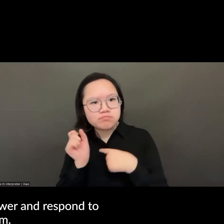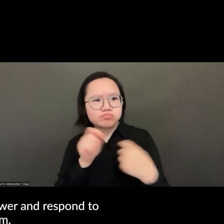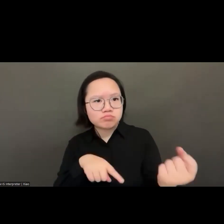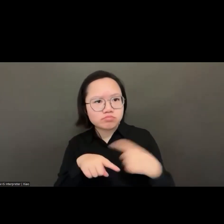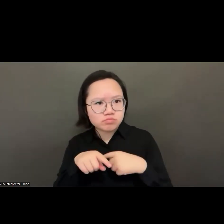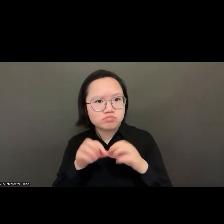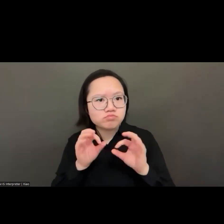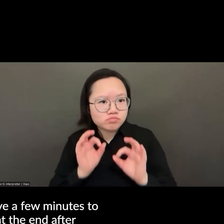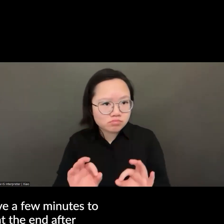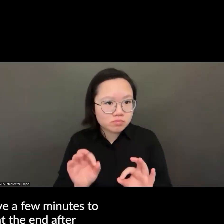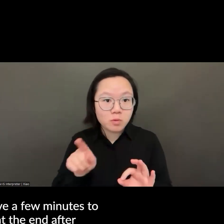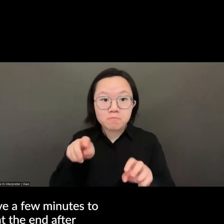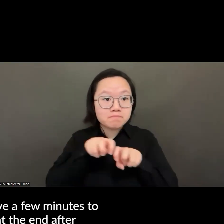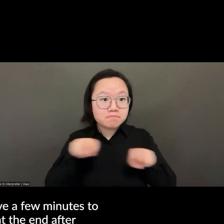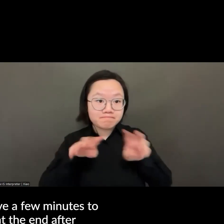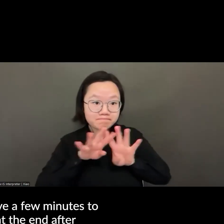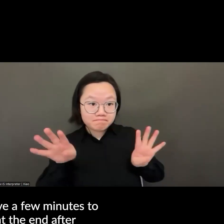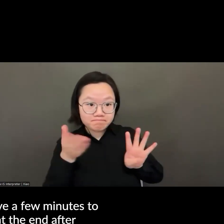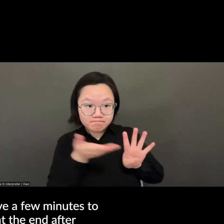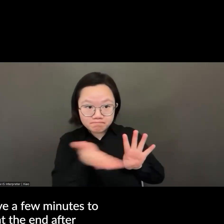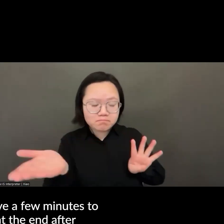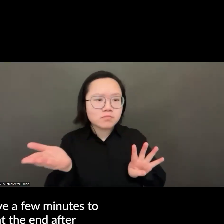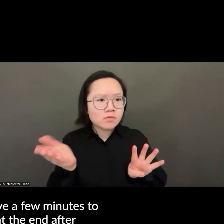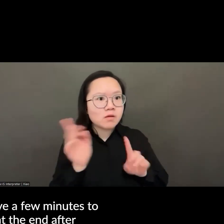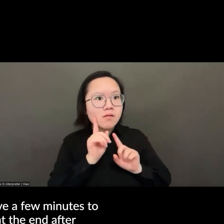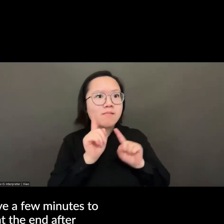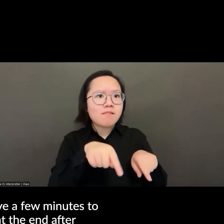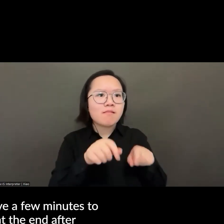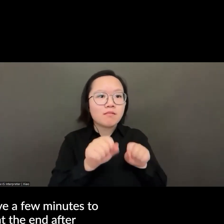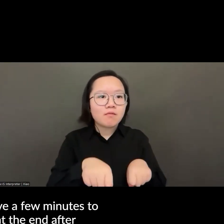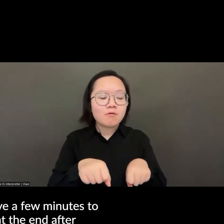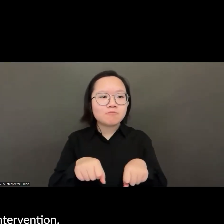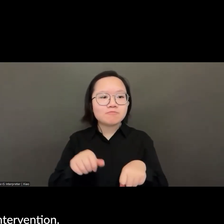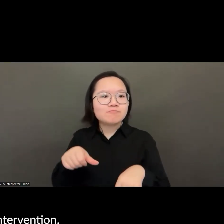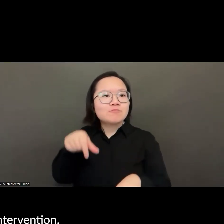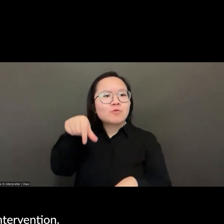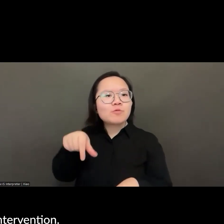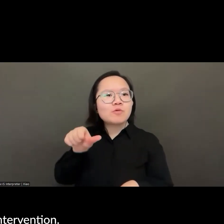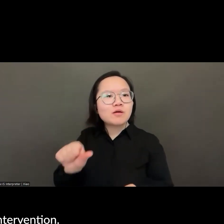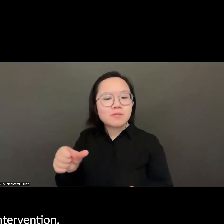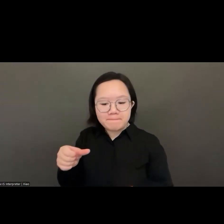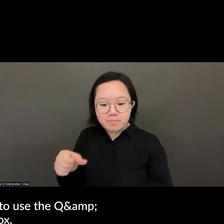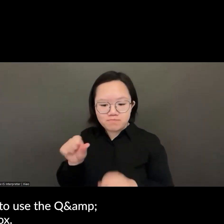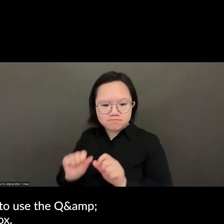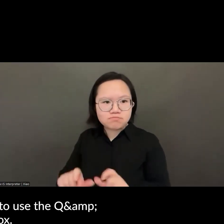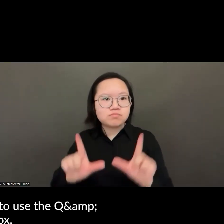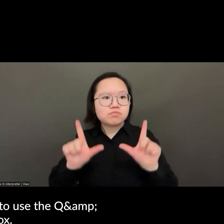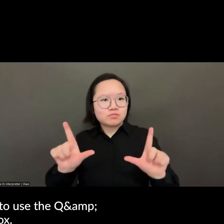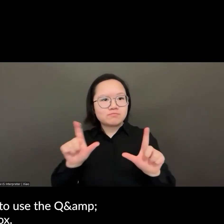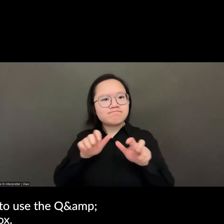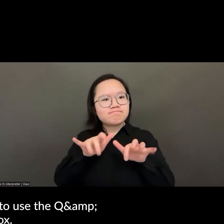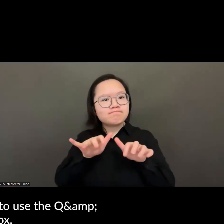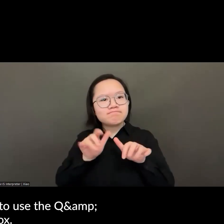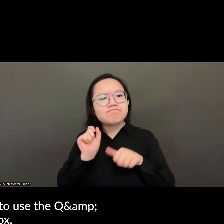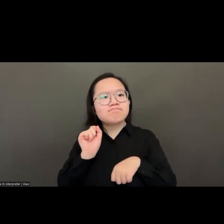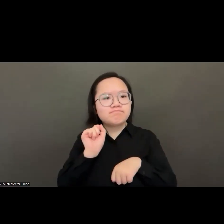respond to them. And then we will have a few minutes to take questions at the end after Shrutilata's intervention, but please feel free to use